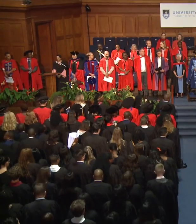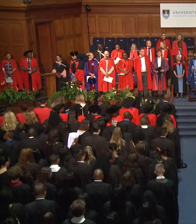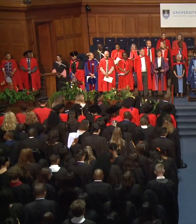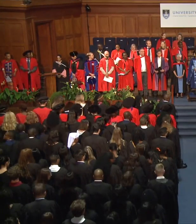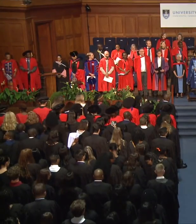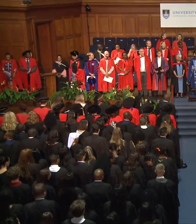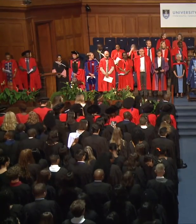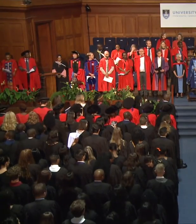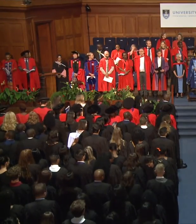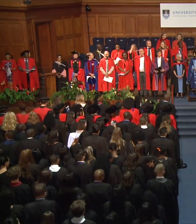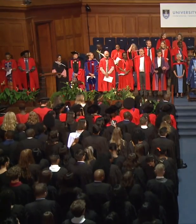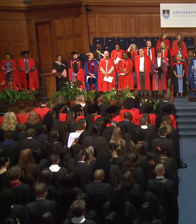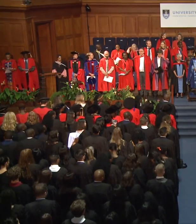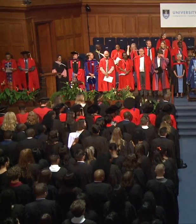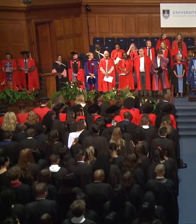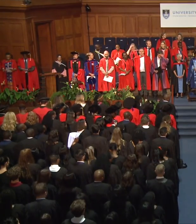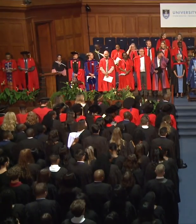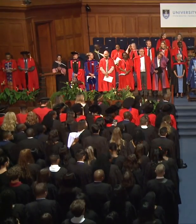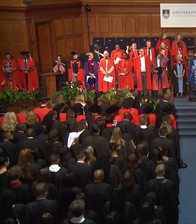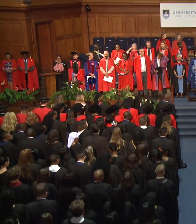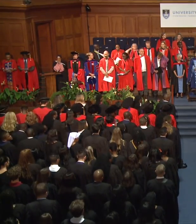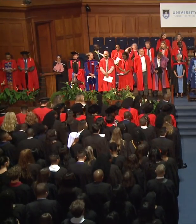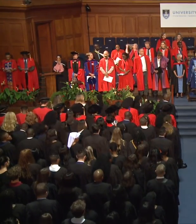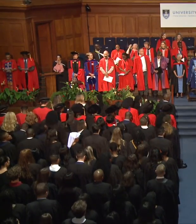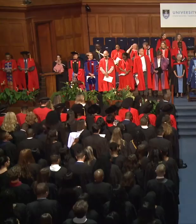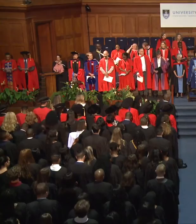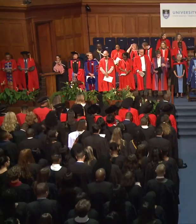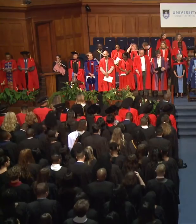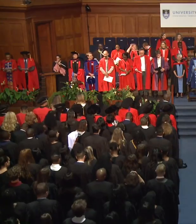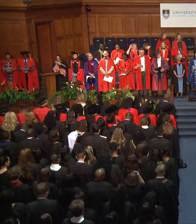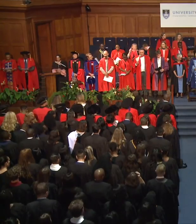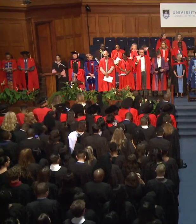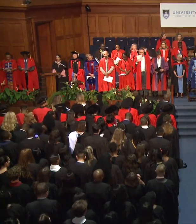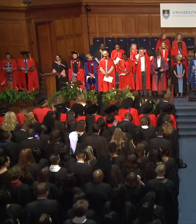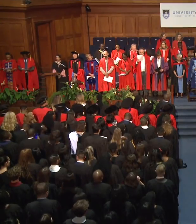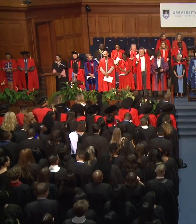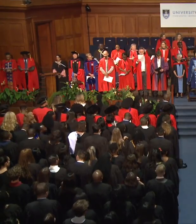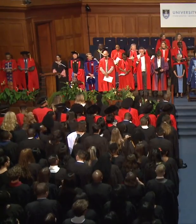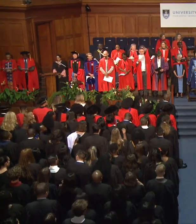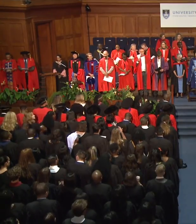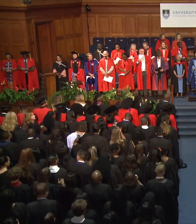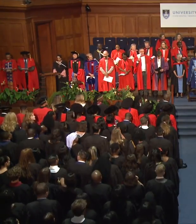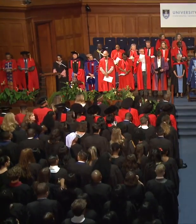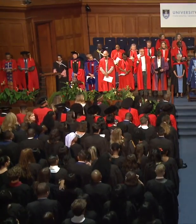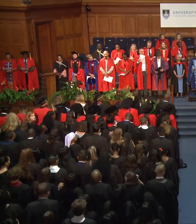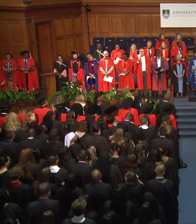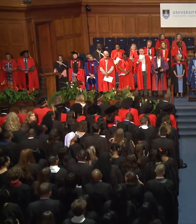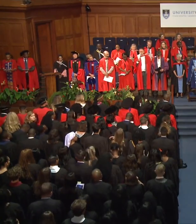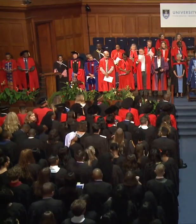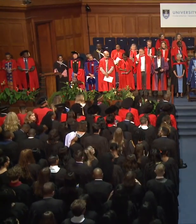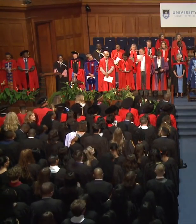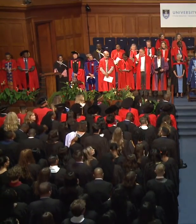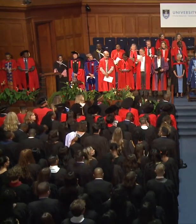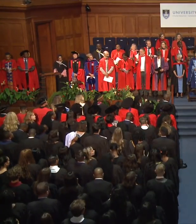Please remain standing. Vice Chancellor, I have the honor to invite Duncan Angwenye, Deputy Secretary General of the SRC, to read